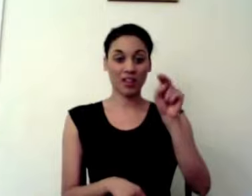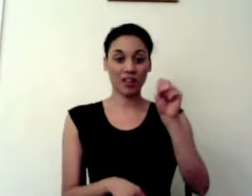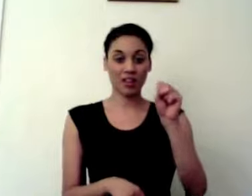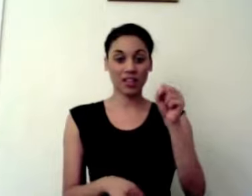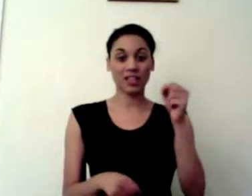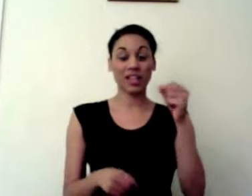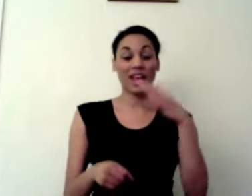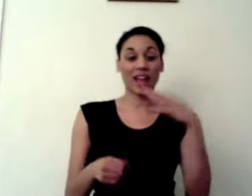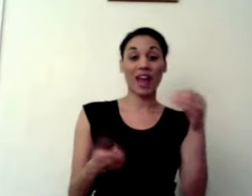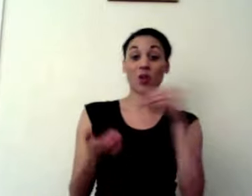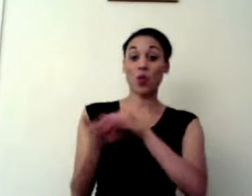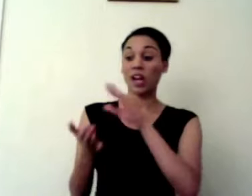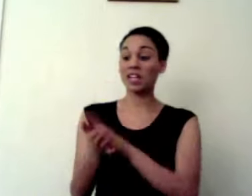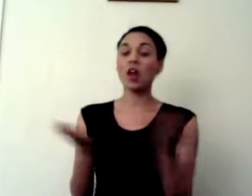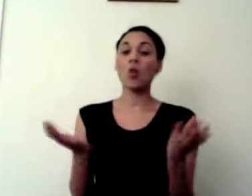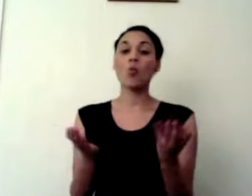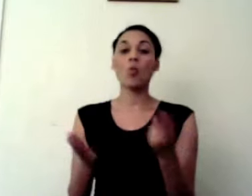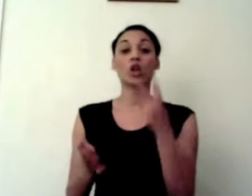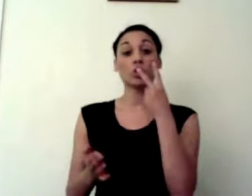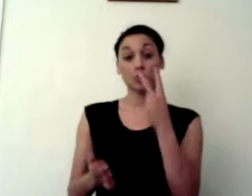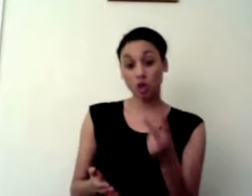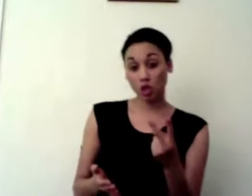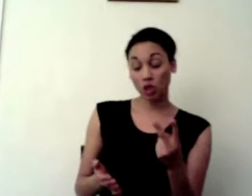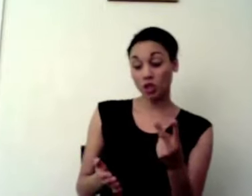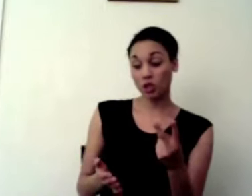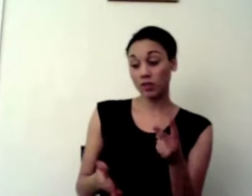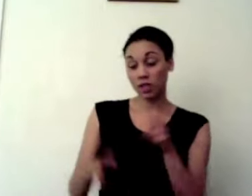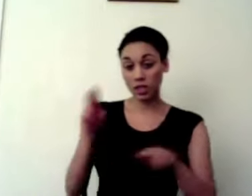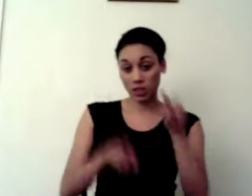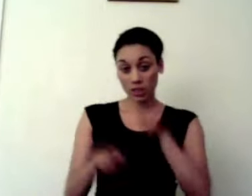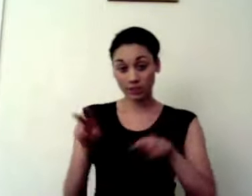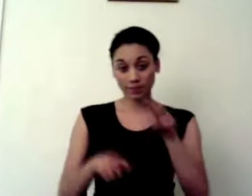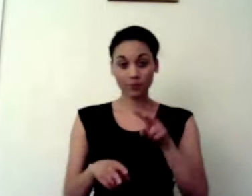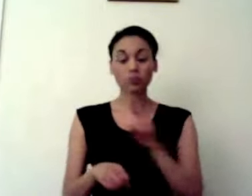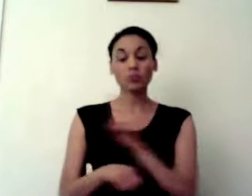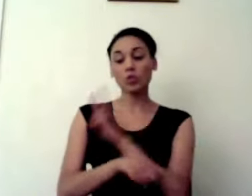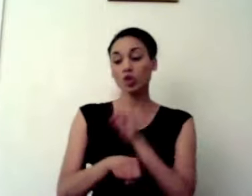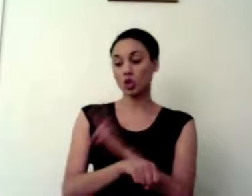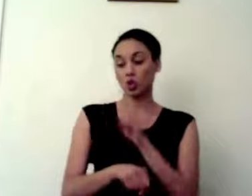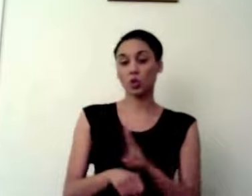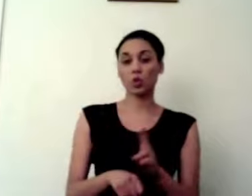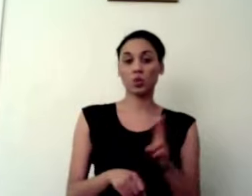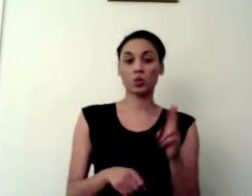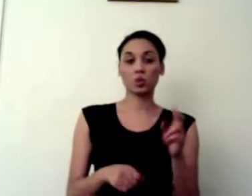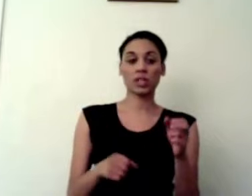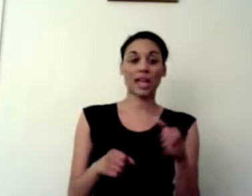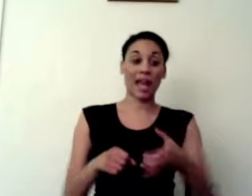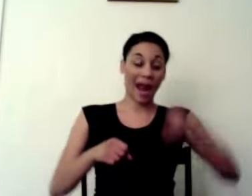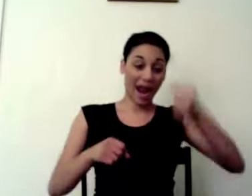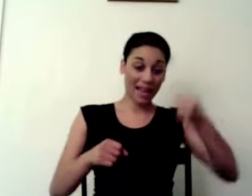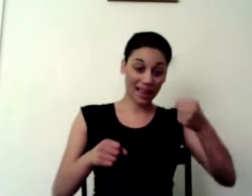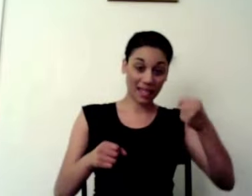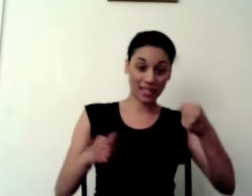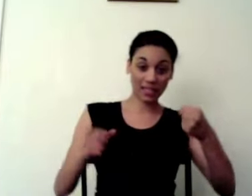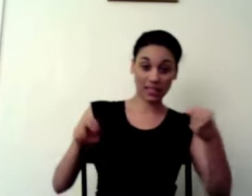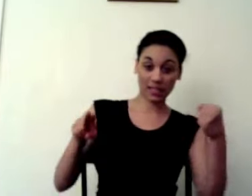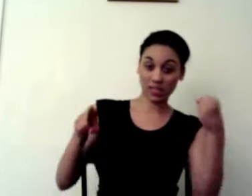you observe. So you use your hand lens, holding it about 2 inches from your tongue, look in the